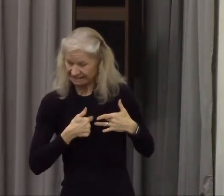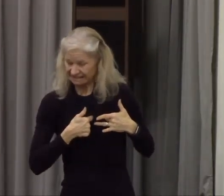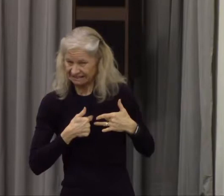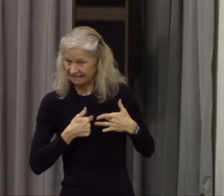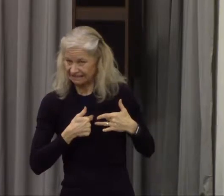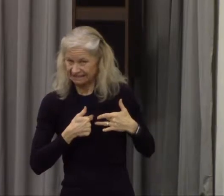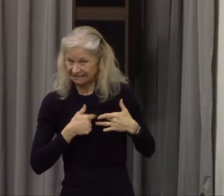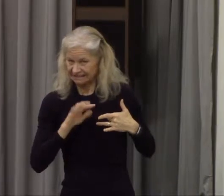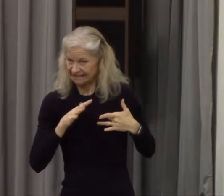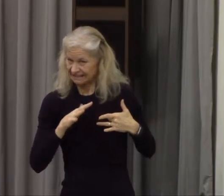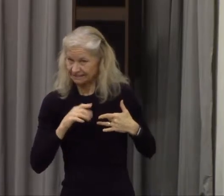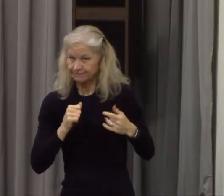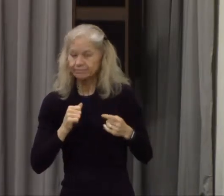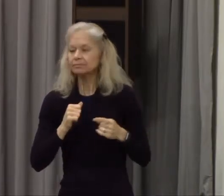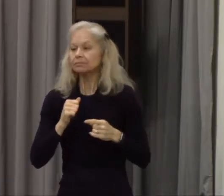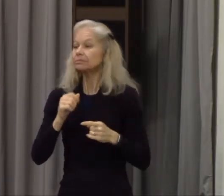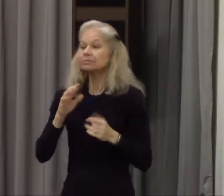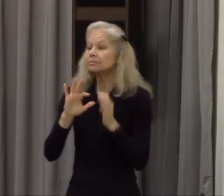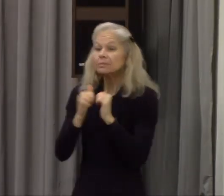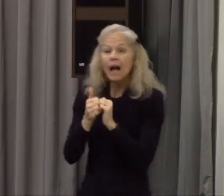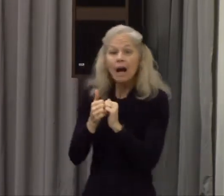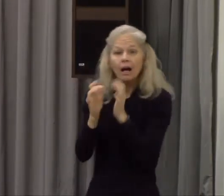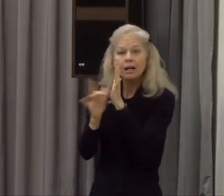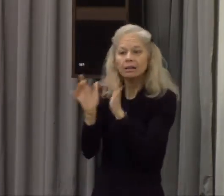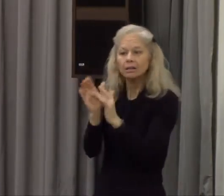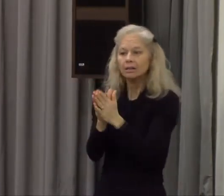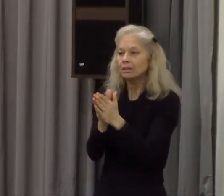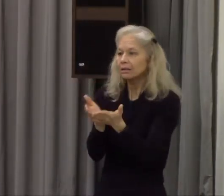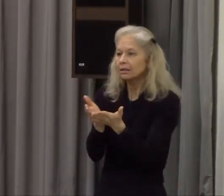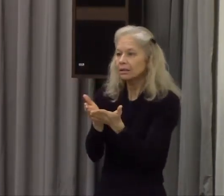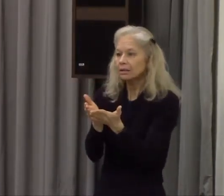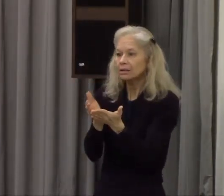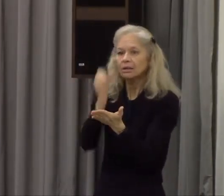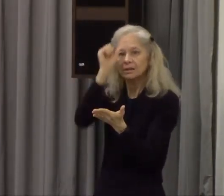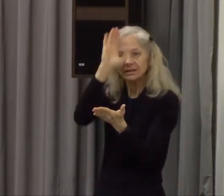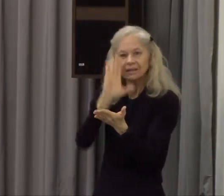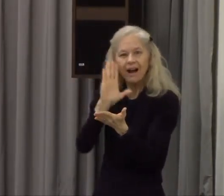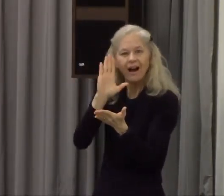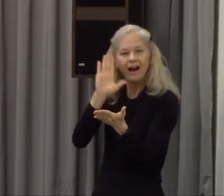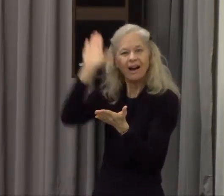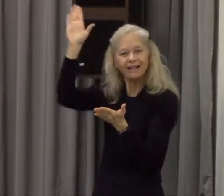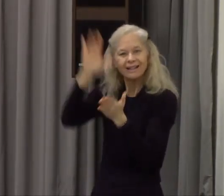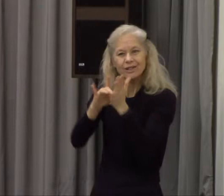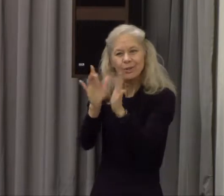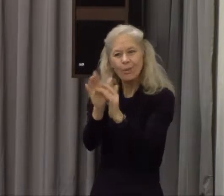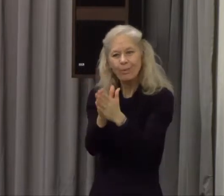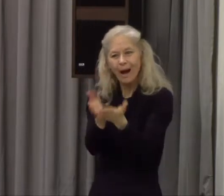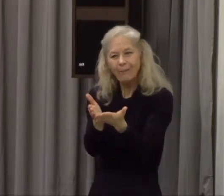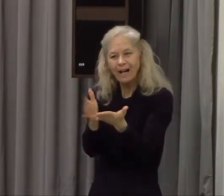asunder of soul and spirit. And it goes on to say, it's a discerner of the thoughts and intents of the heart.